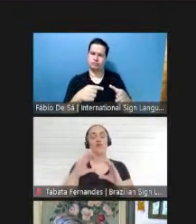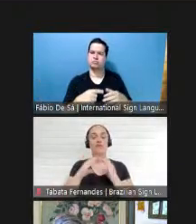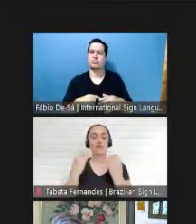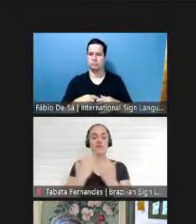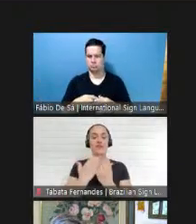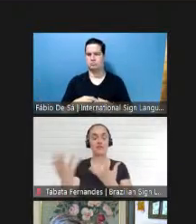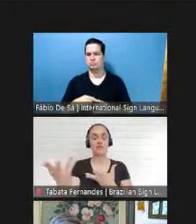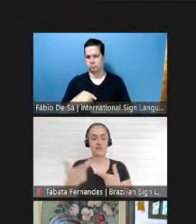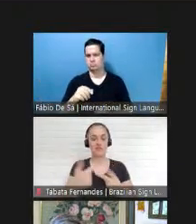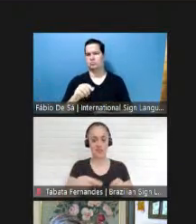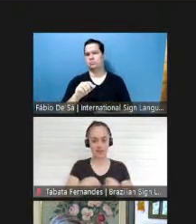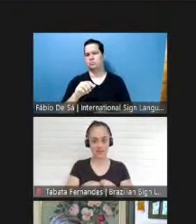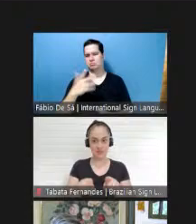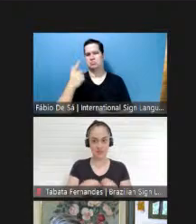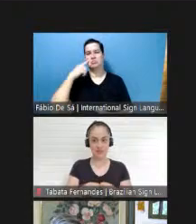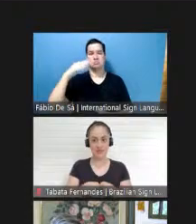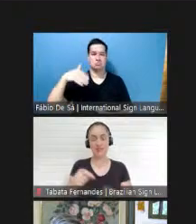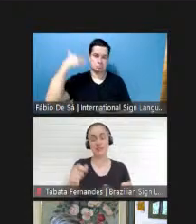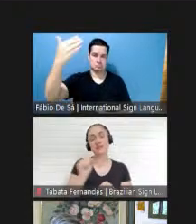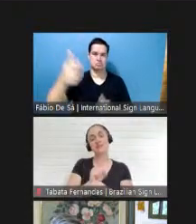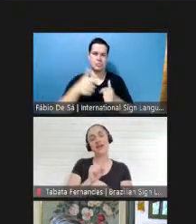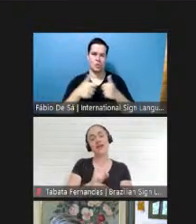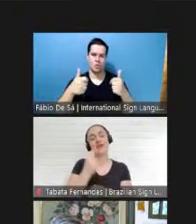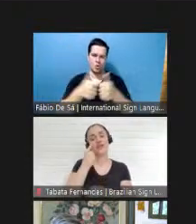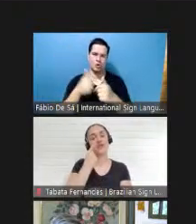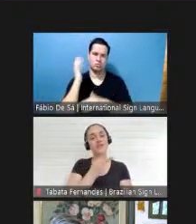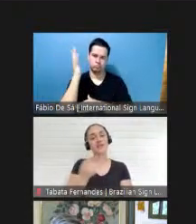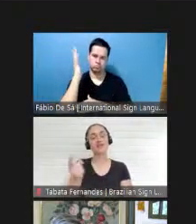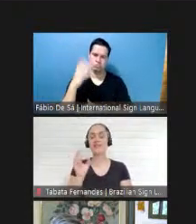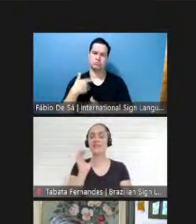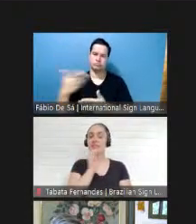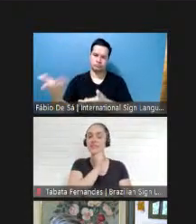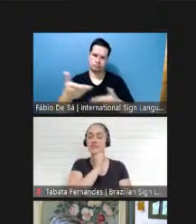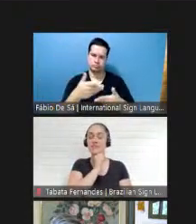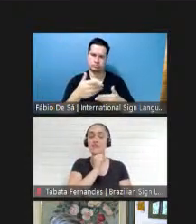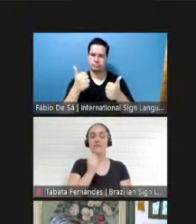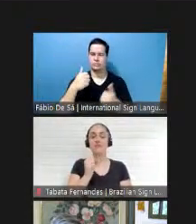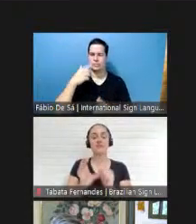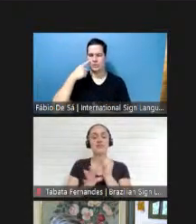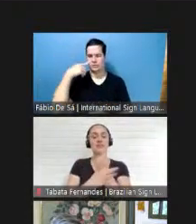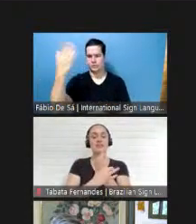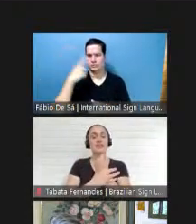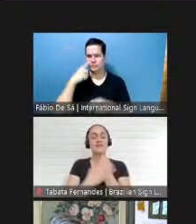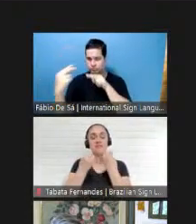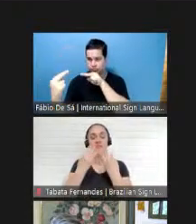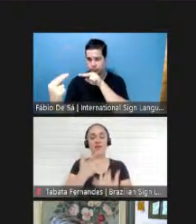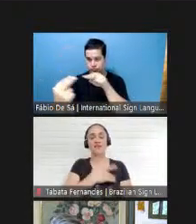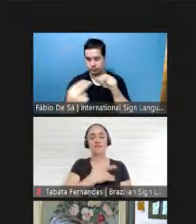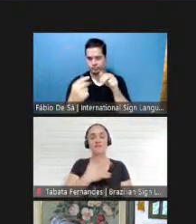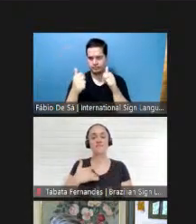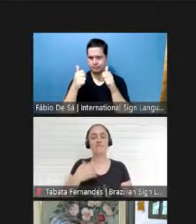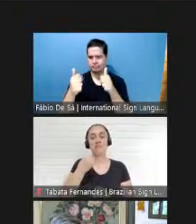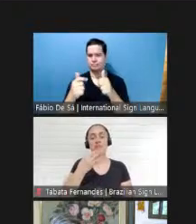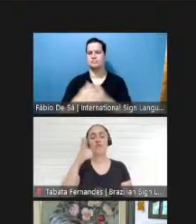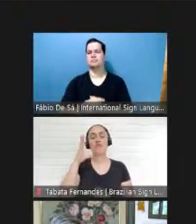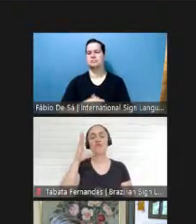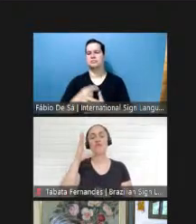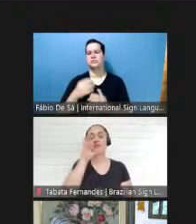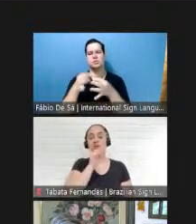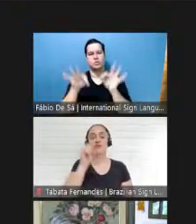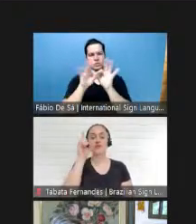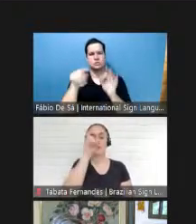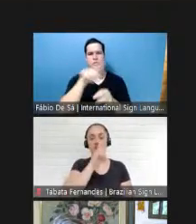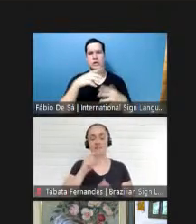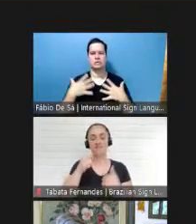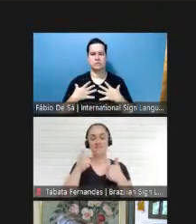hope to see you soon. Stay safe and well, and have a nice weekend. Thank you.